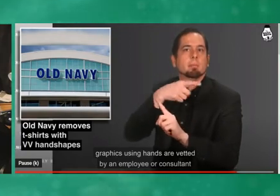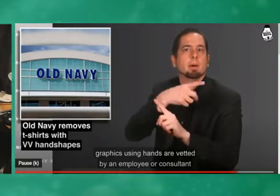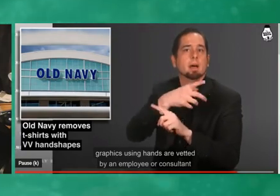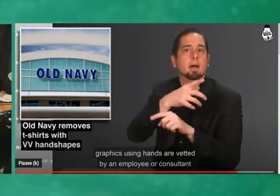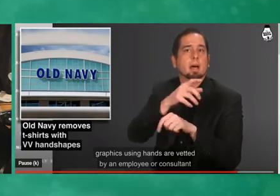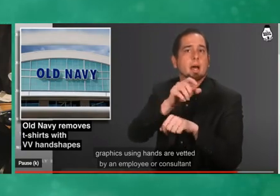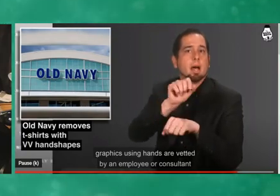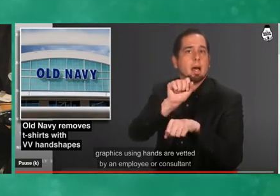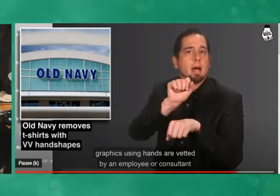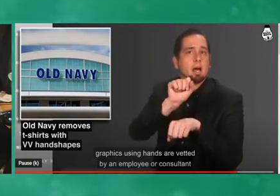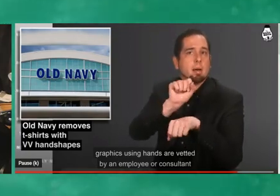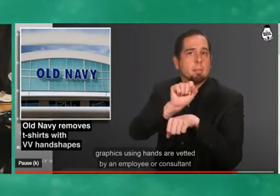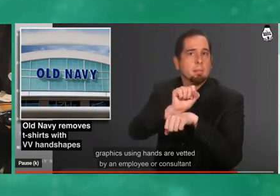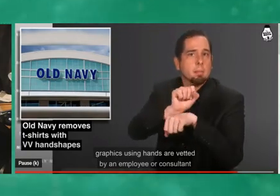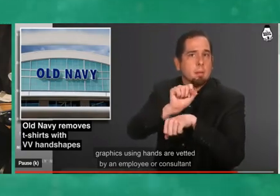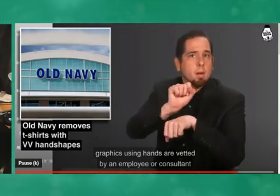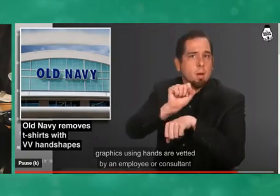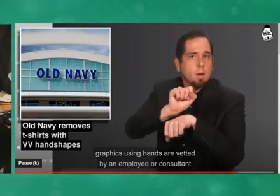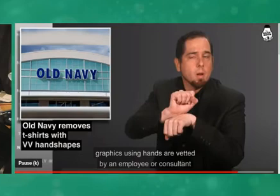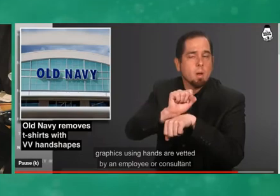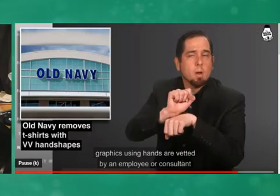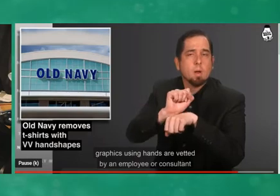vetted, from